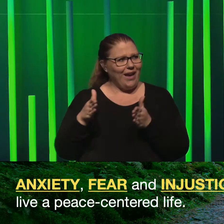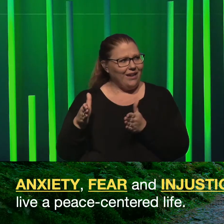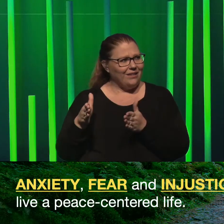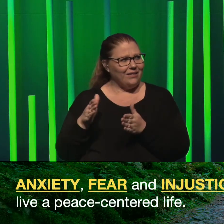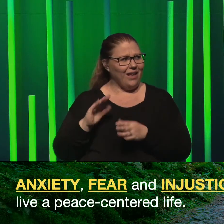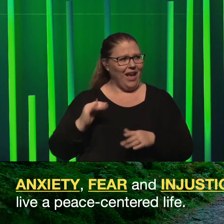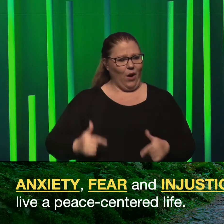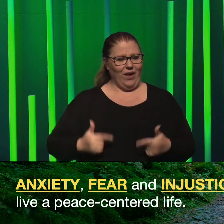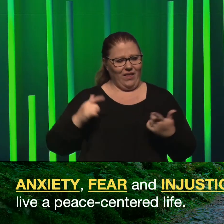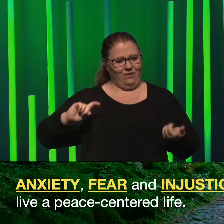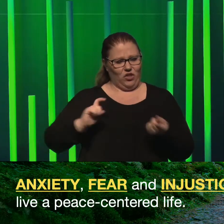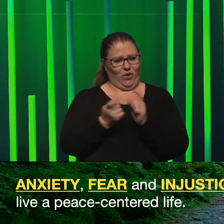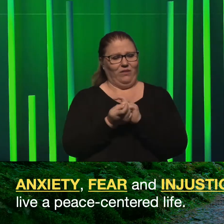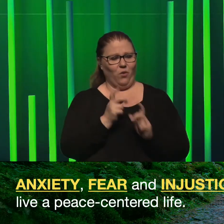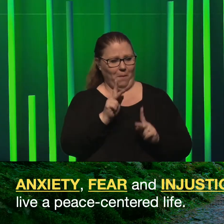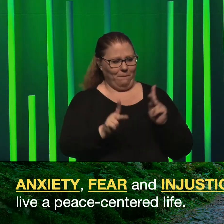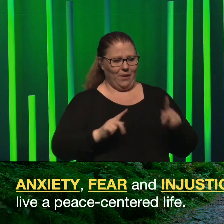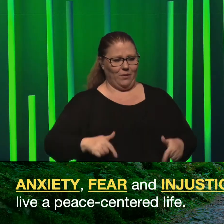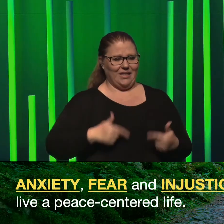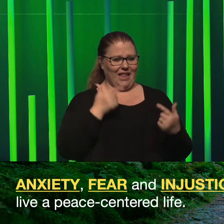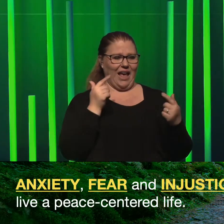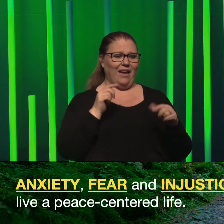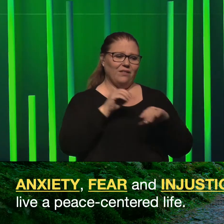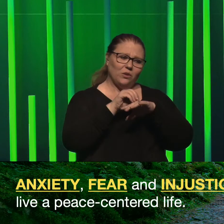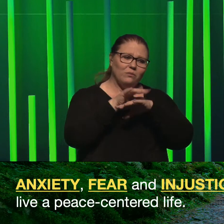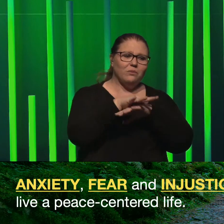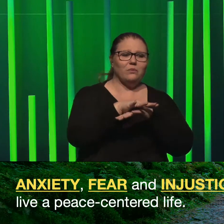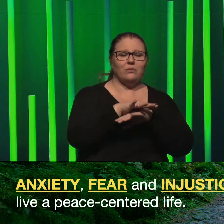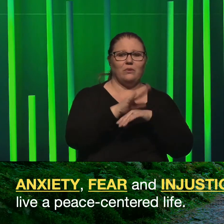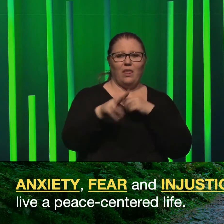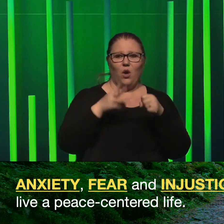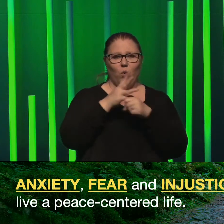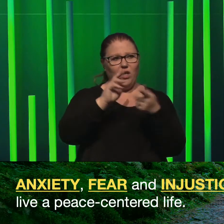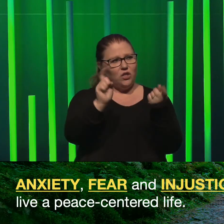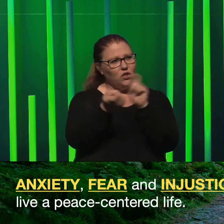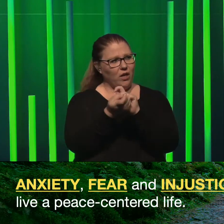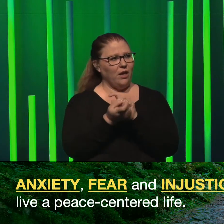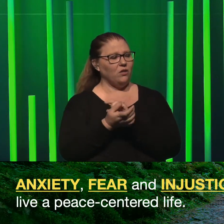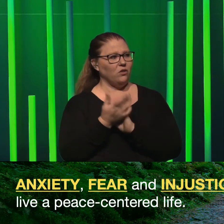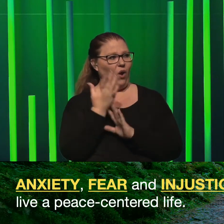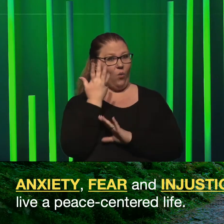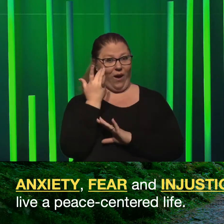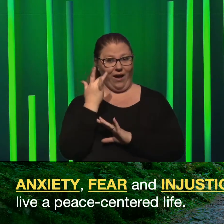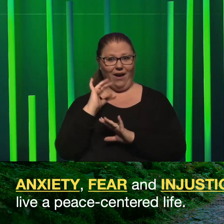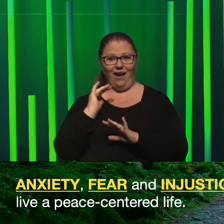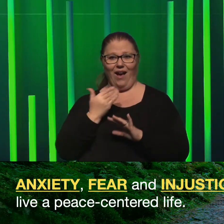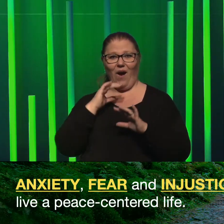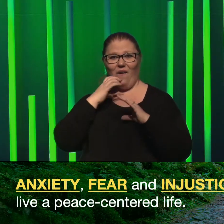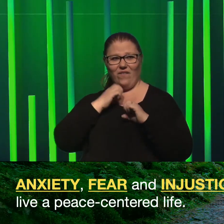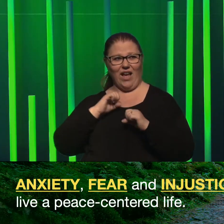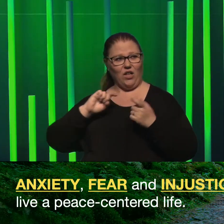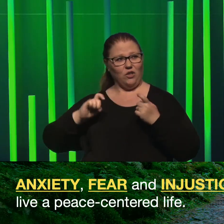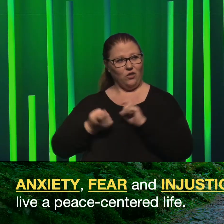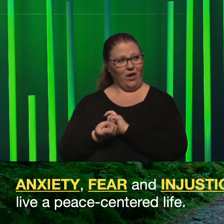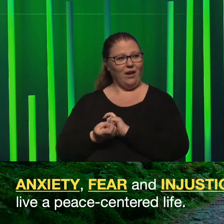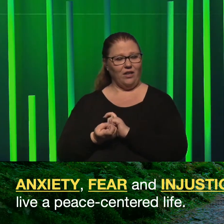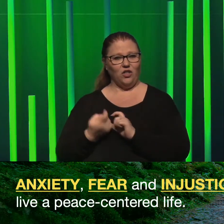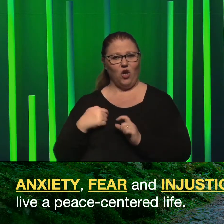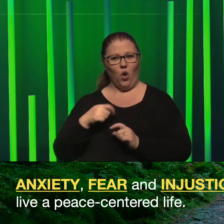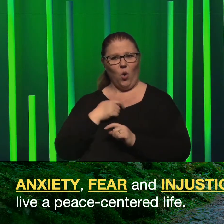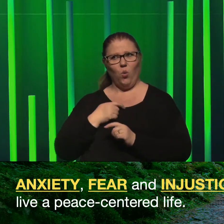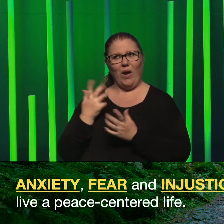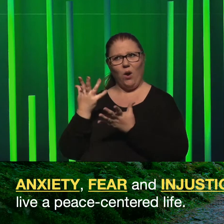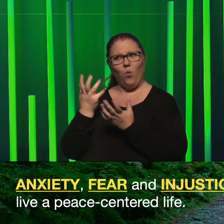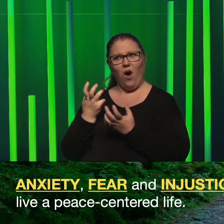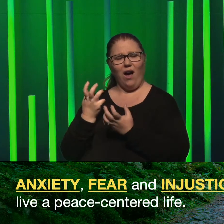lives are transformed, people's lives are touched, and the world is changed because our values shift. What we long for, what we hope for,